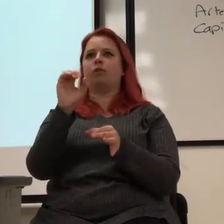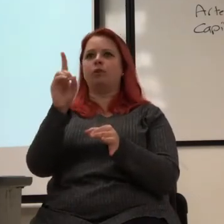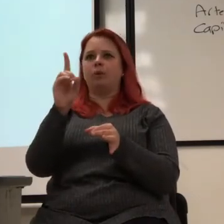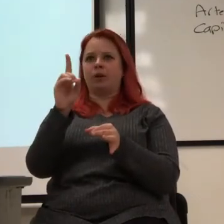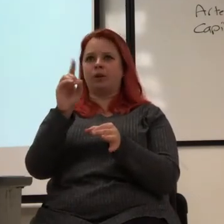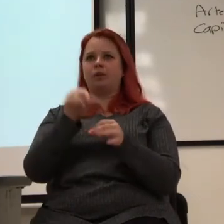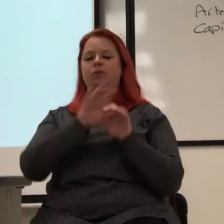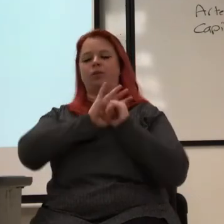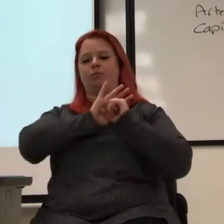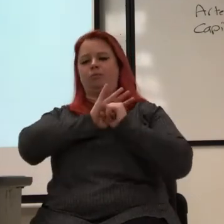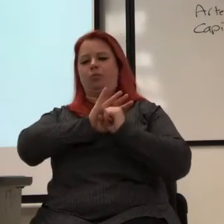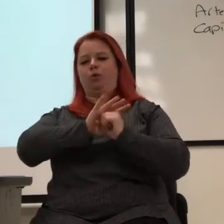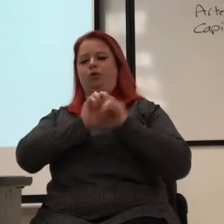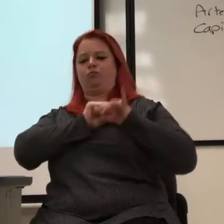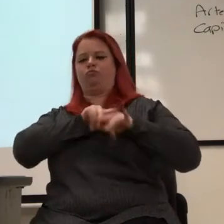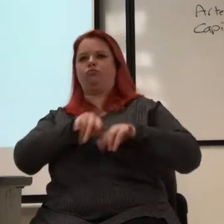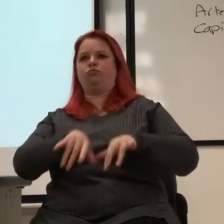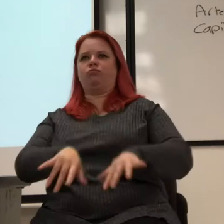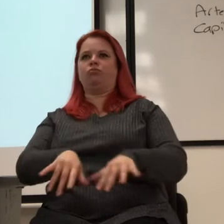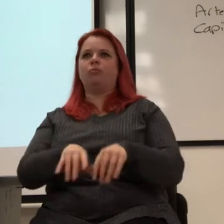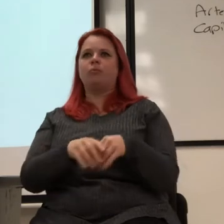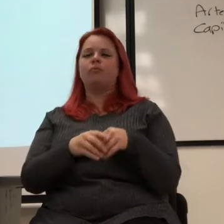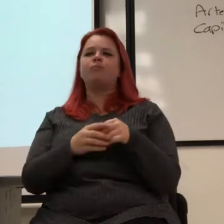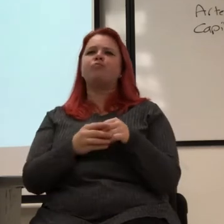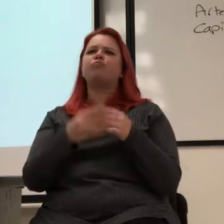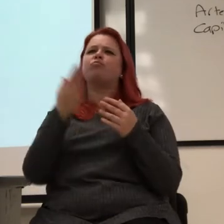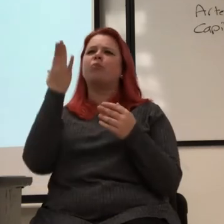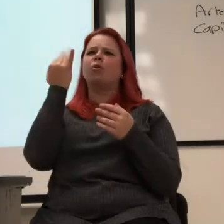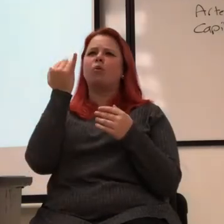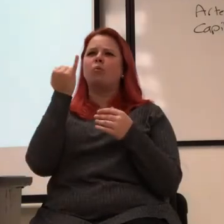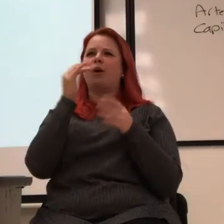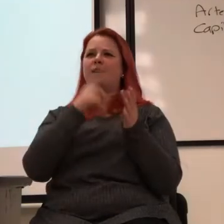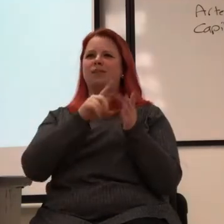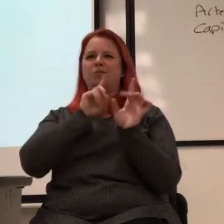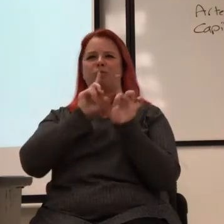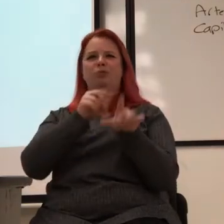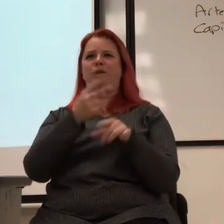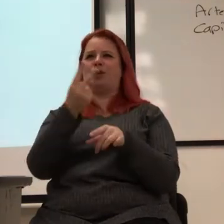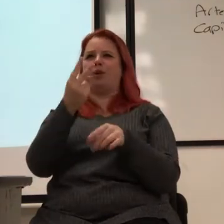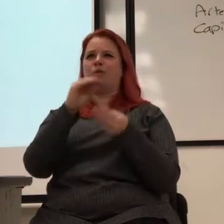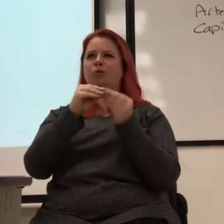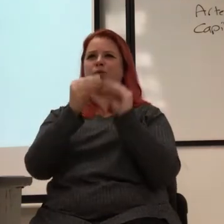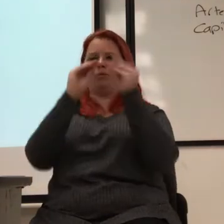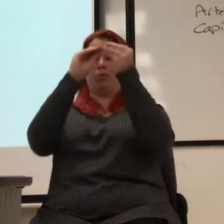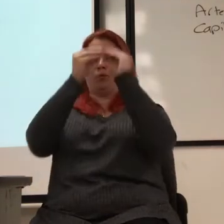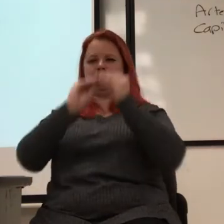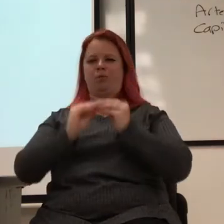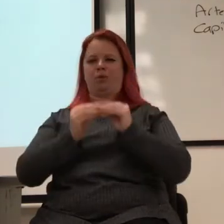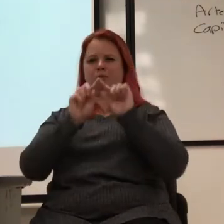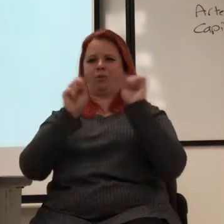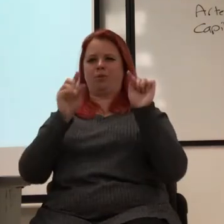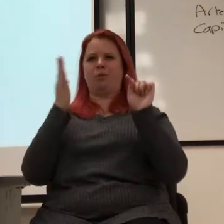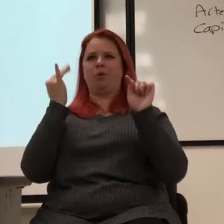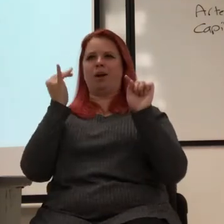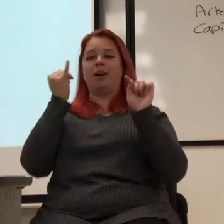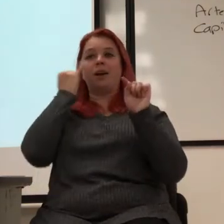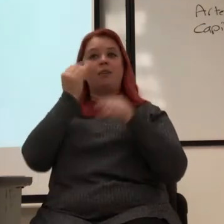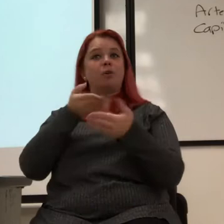Millimeters of mercury. Now, why is it reported as two numbers? I just told you why. It's in your notes if you came on